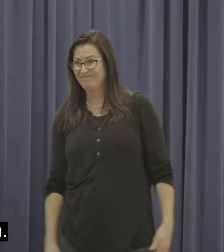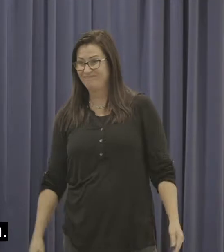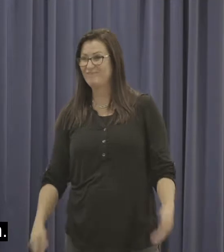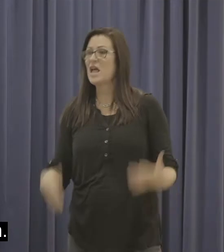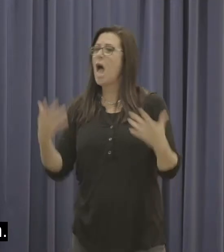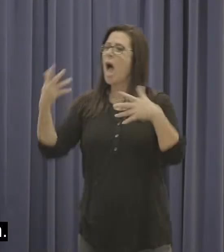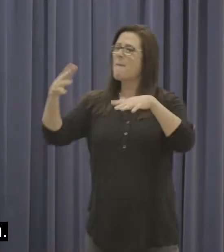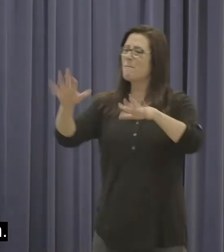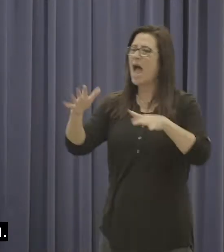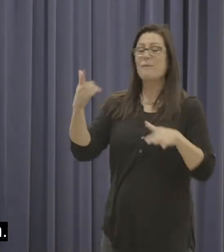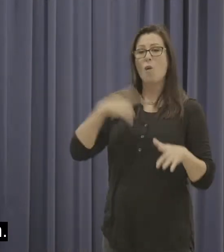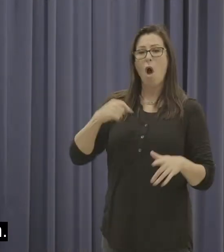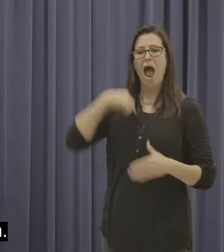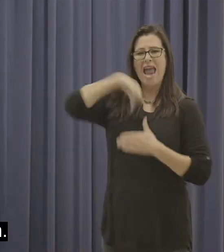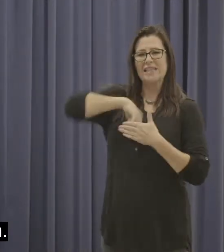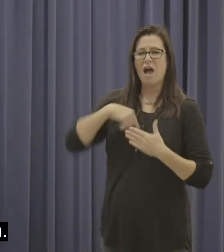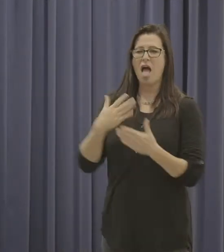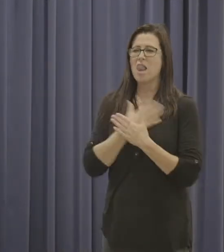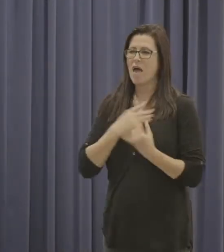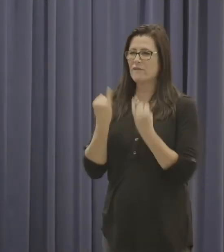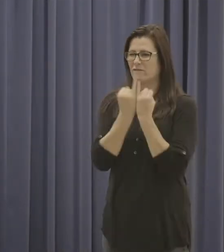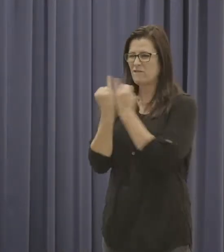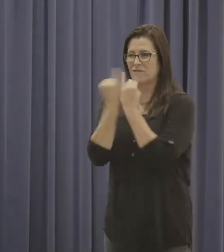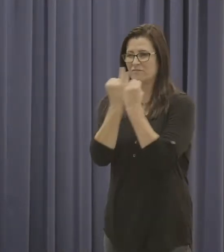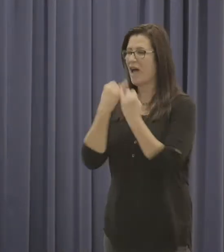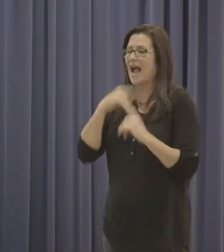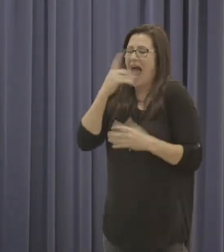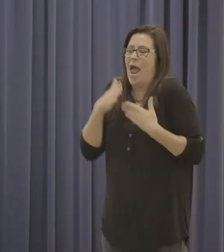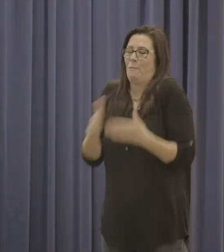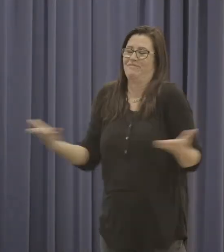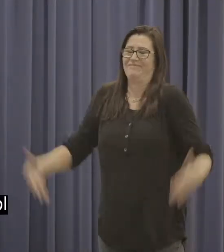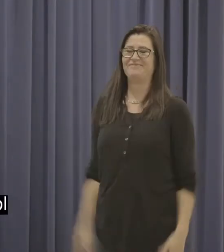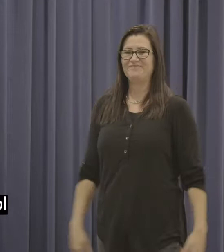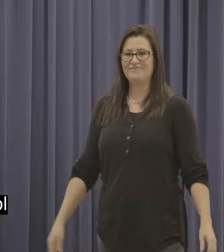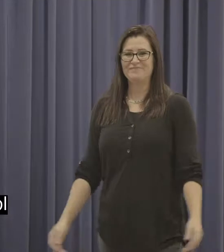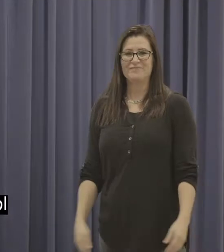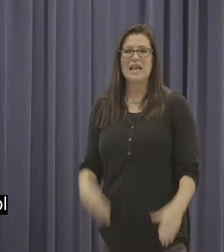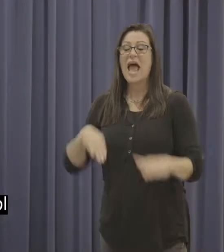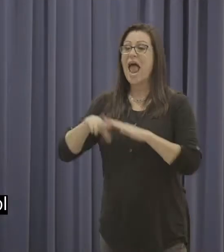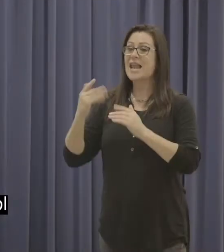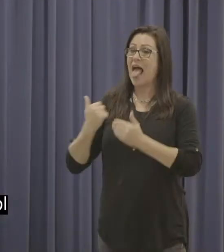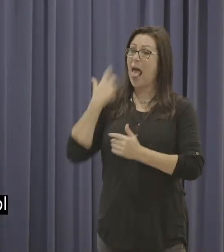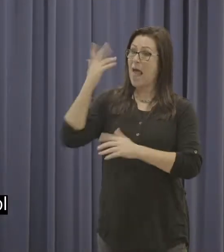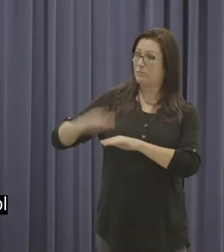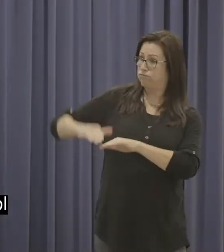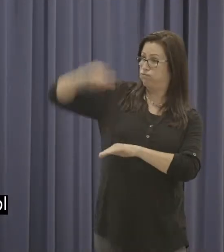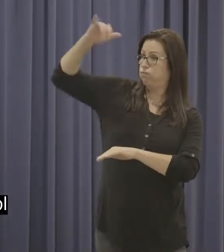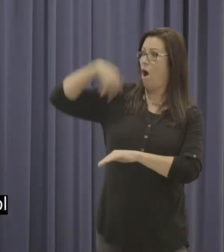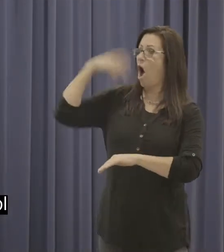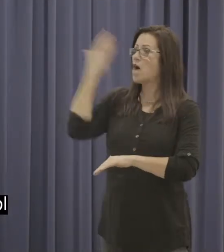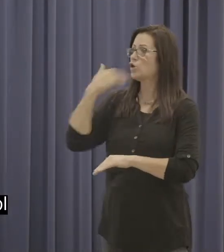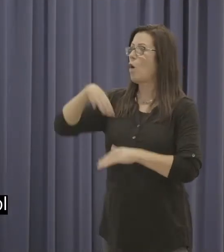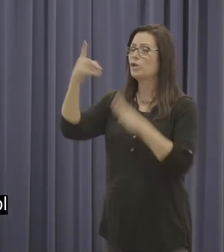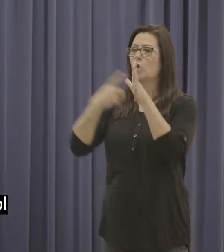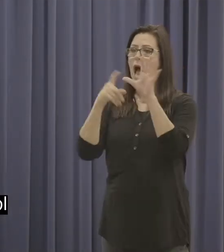have something to do with how competitive I am. I just can't help it. In the later years of high school, I went to